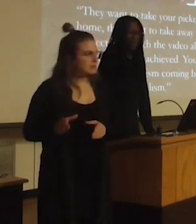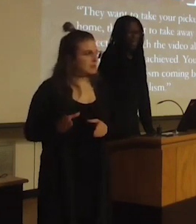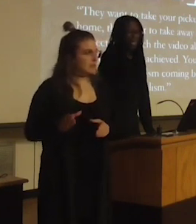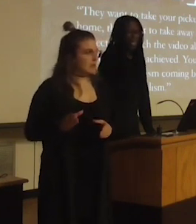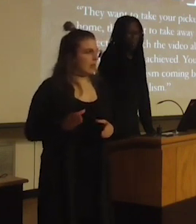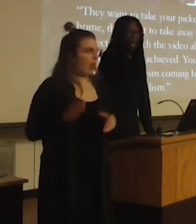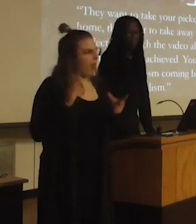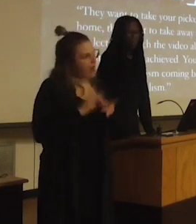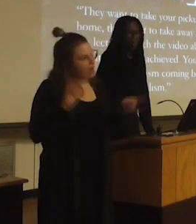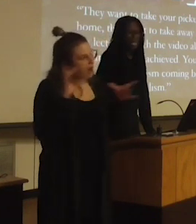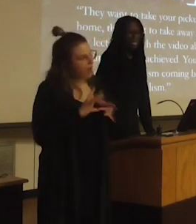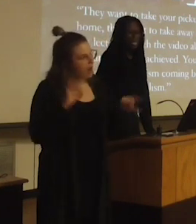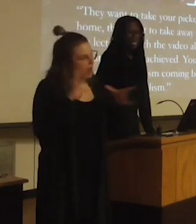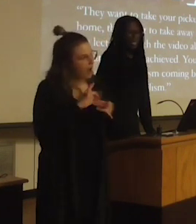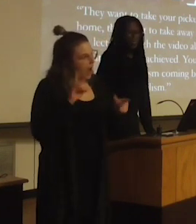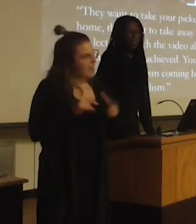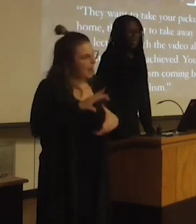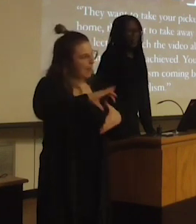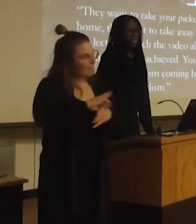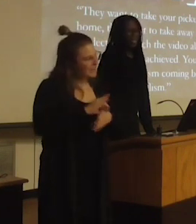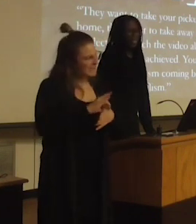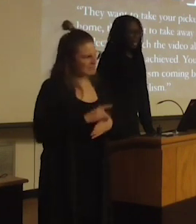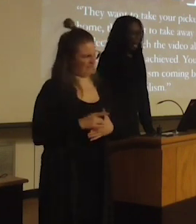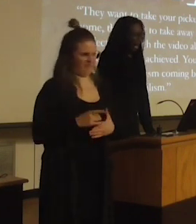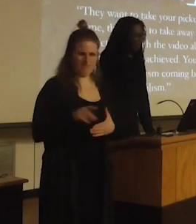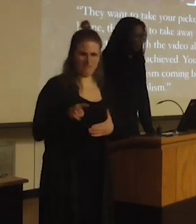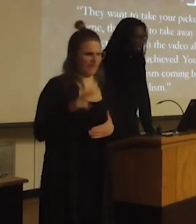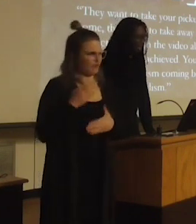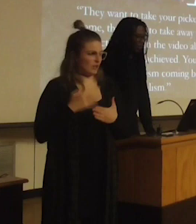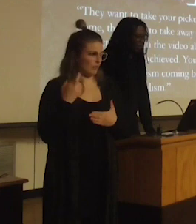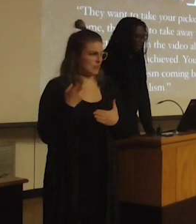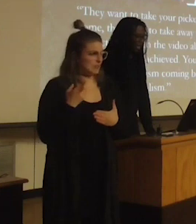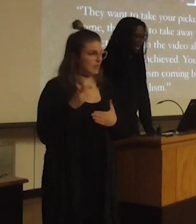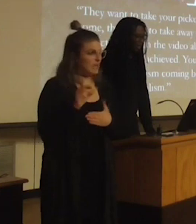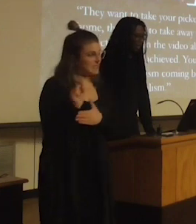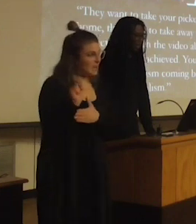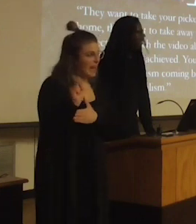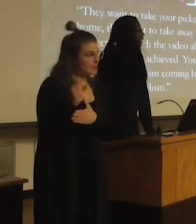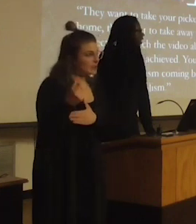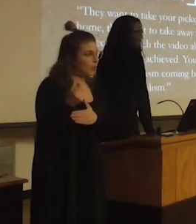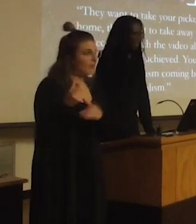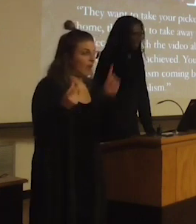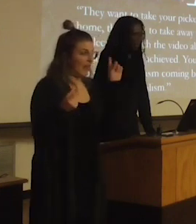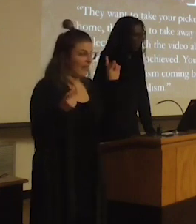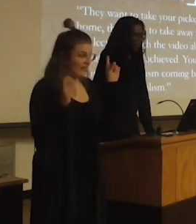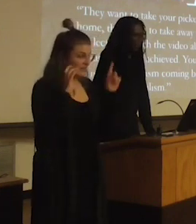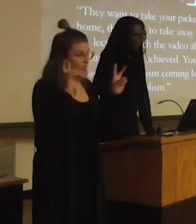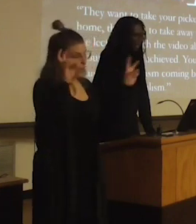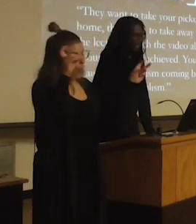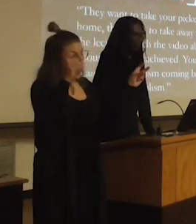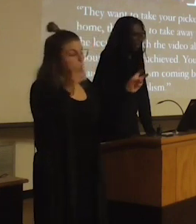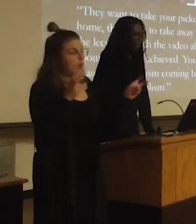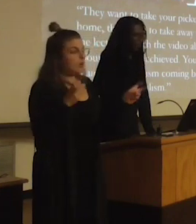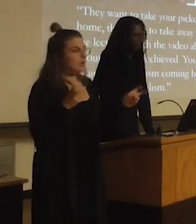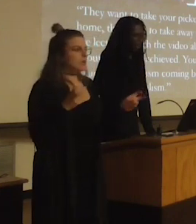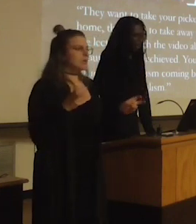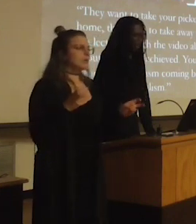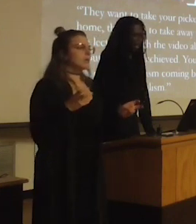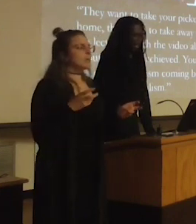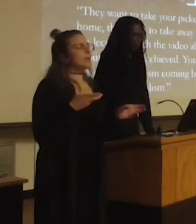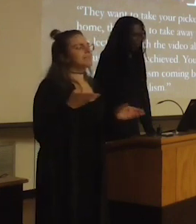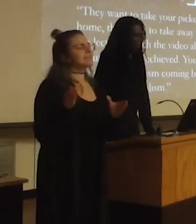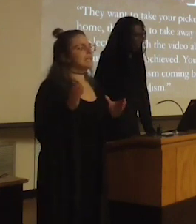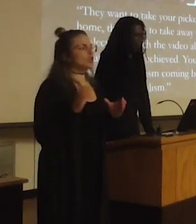stop talking about meat for some reason. Sebastian Gorka is actually saying here in this quote, they want to take your pickup